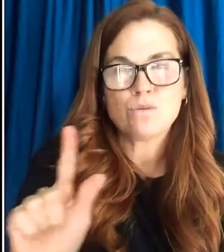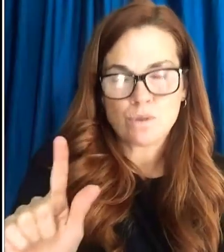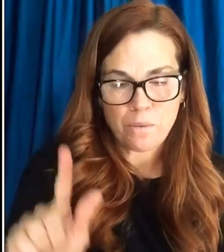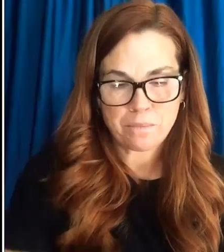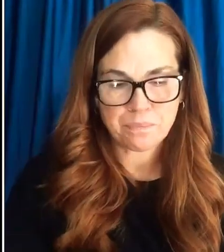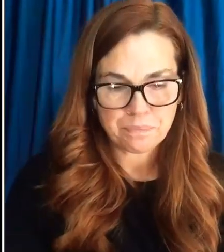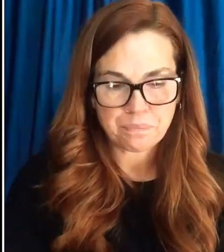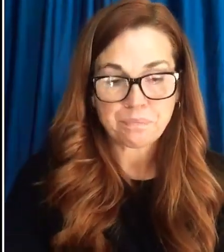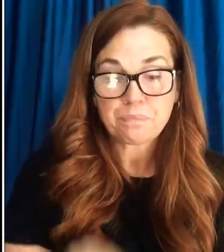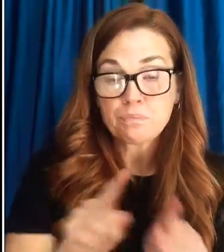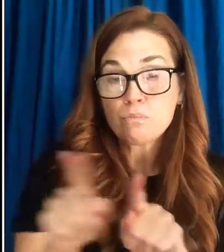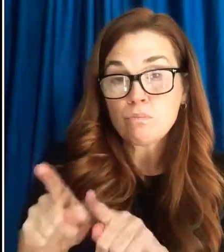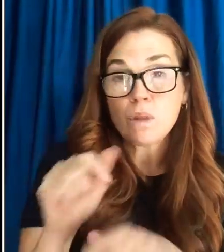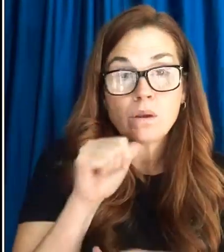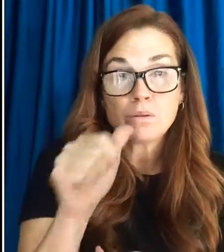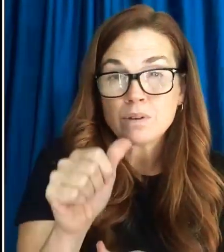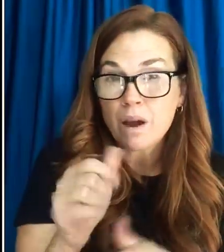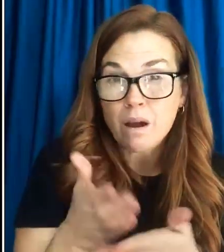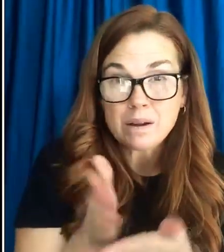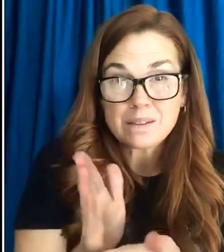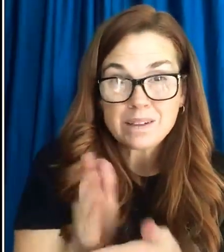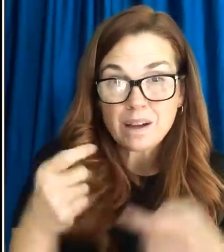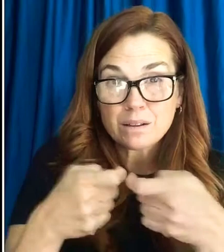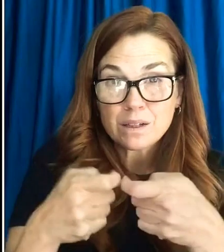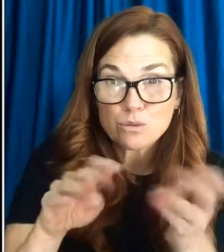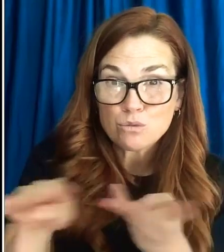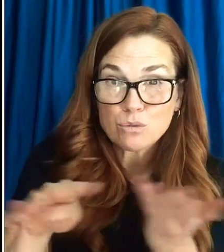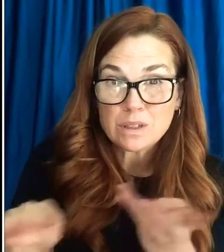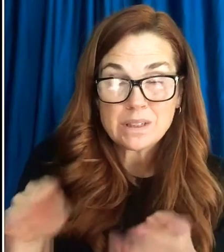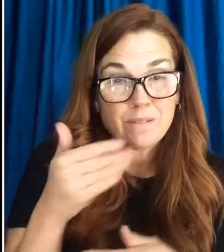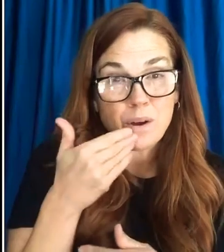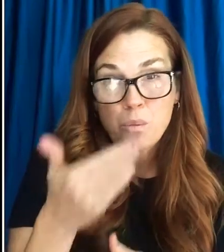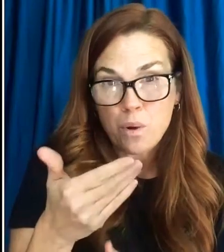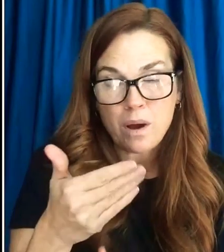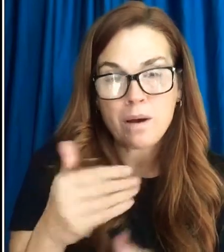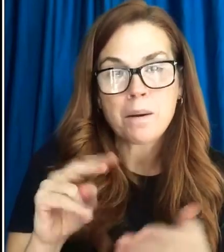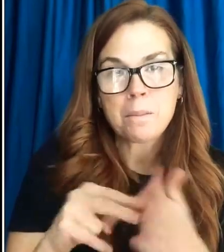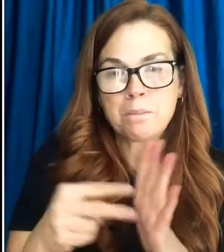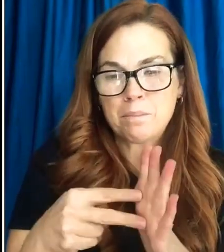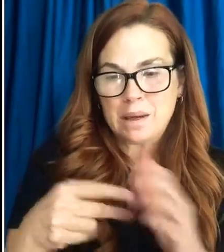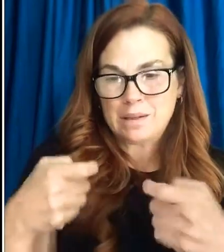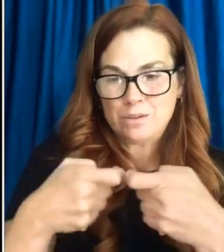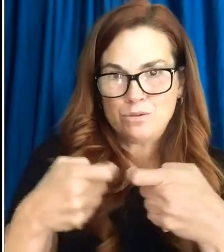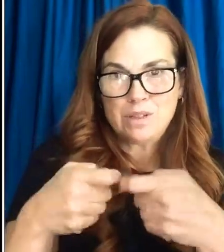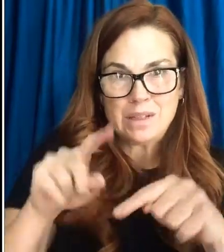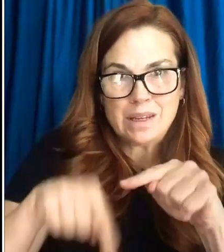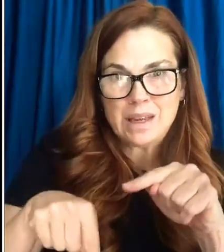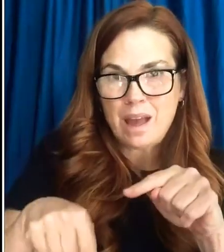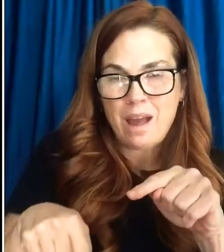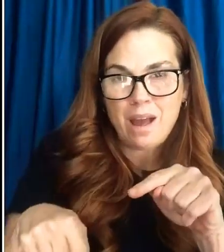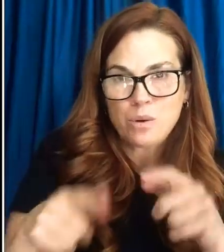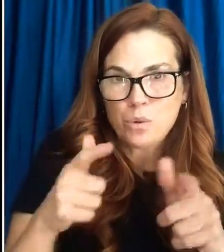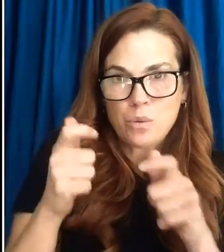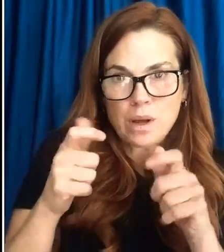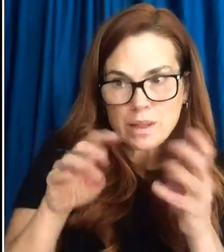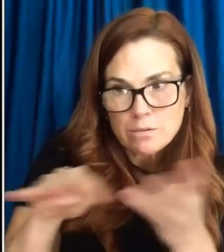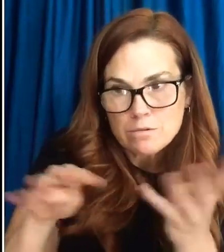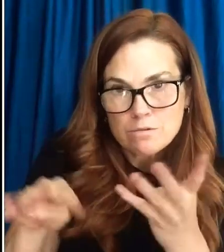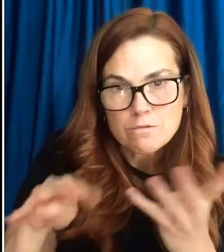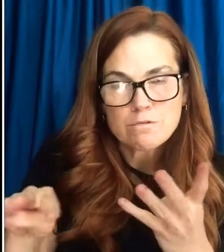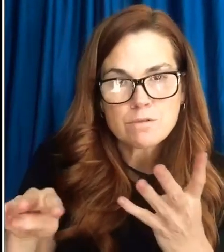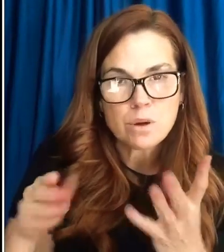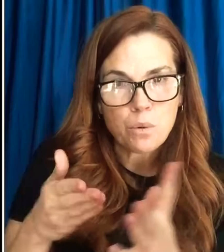from metals in that they do not conduct electricity well. This means that electricity does not easily or quickly pass through